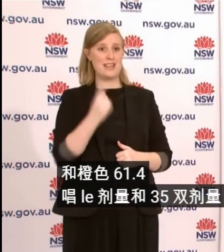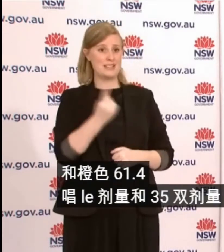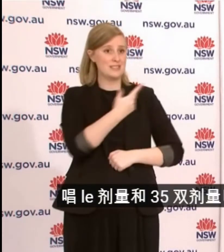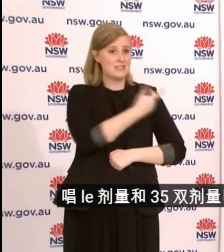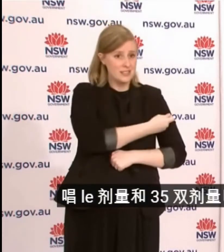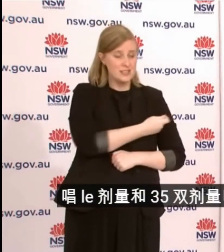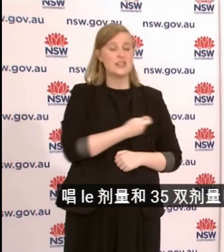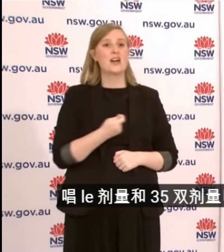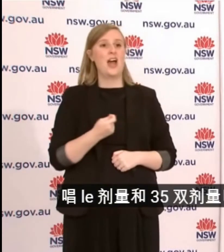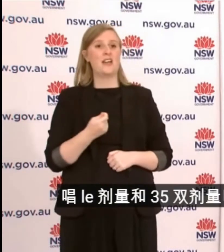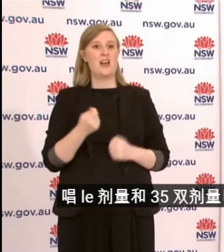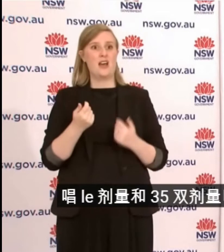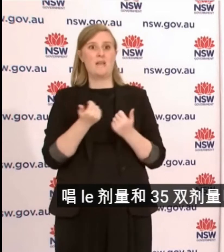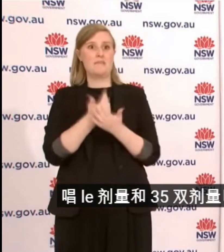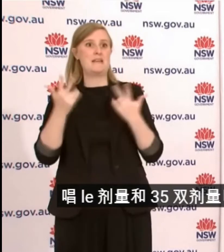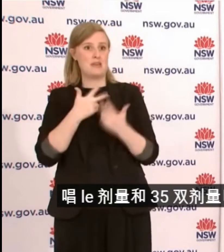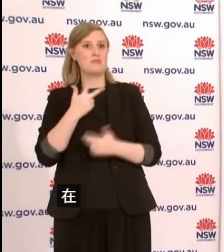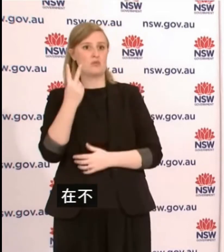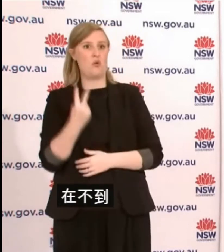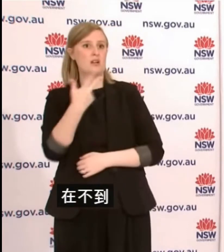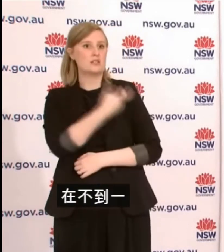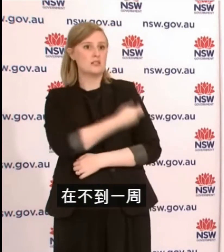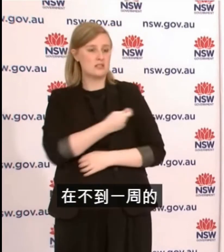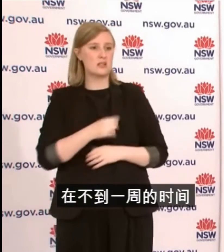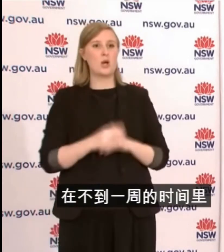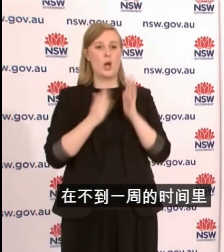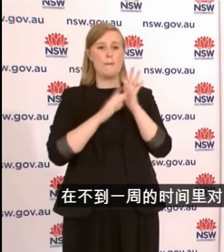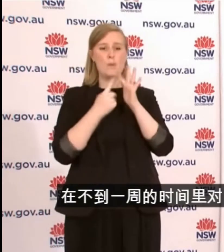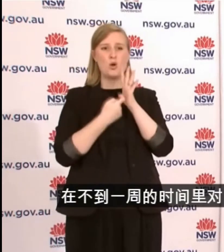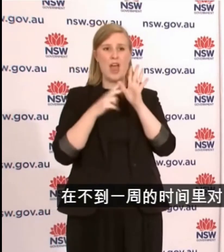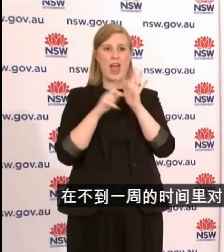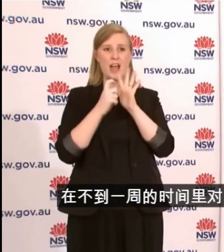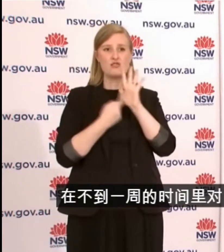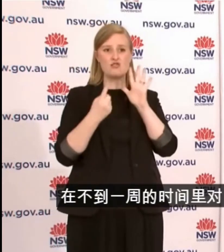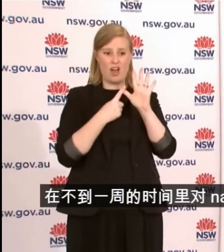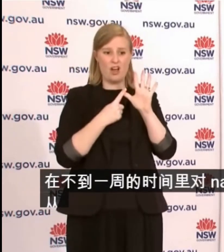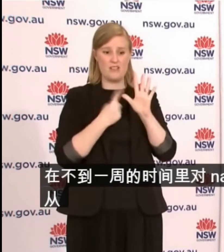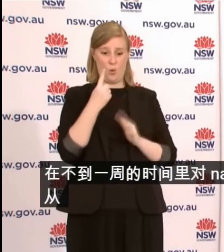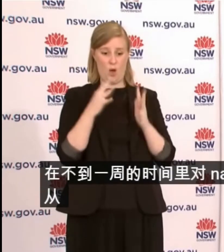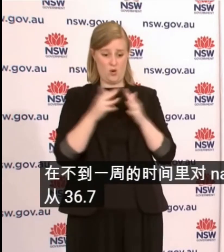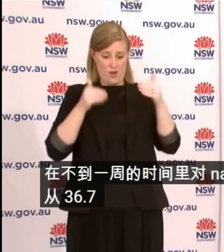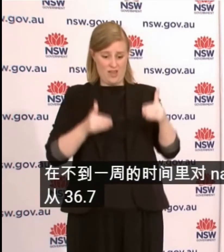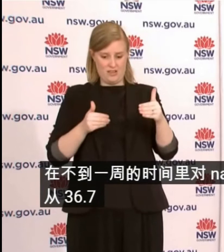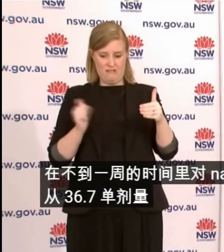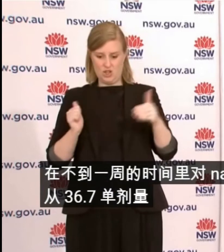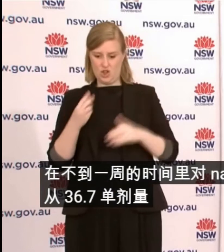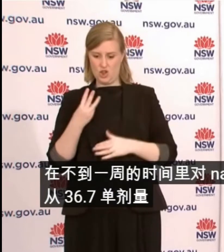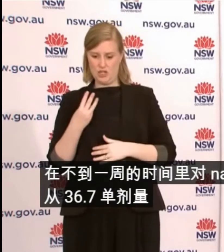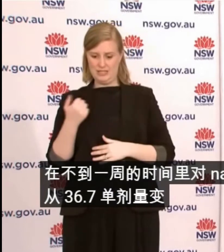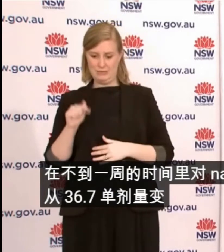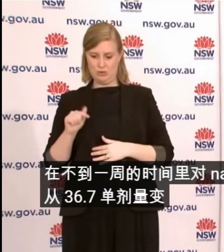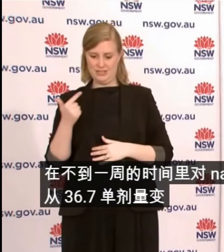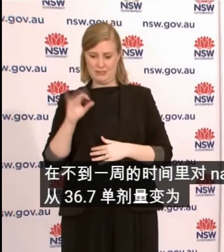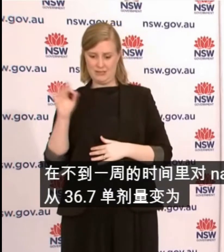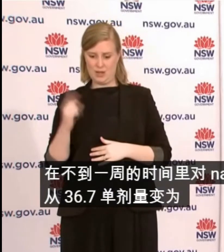dose. And a worthy mention for the community of Narrandera, in just under a week, they went from a 36.7%